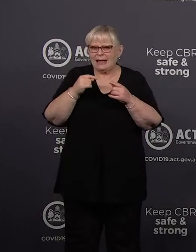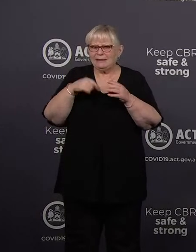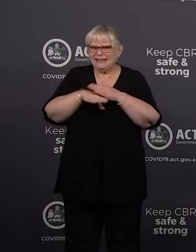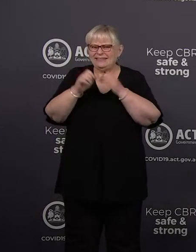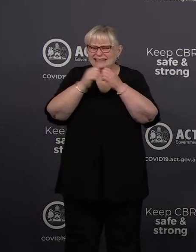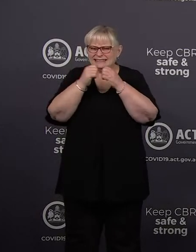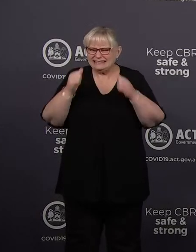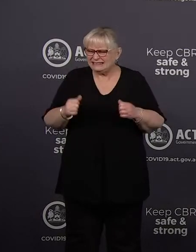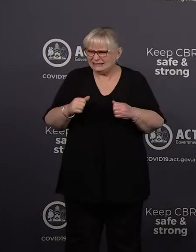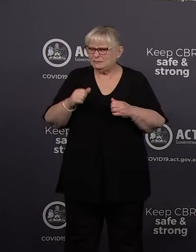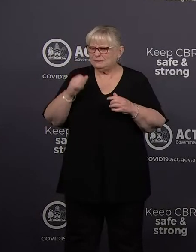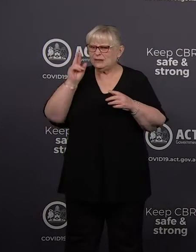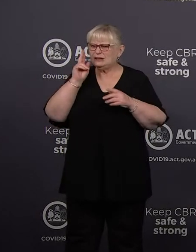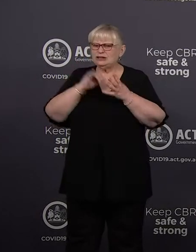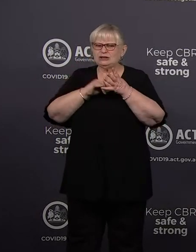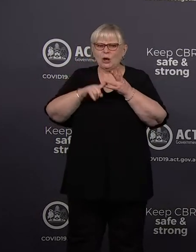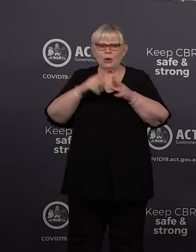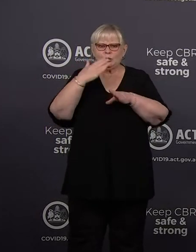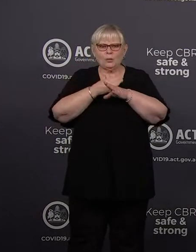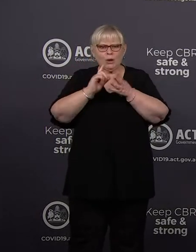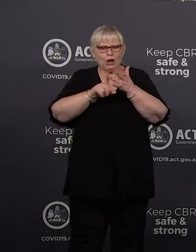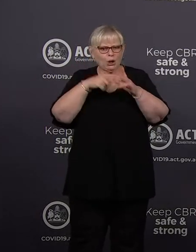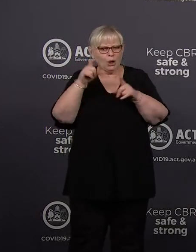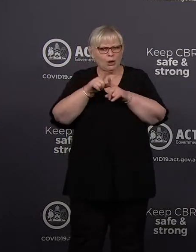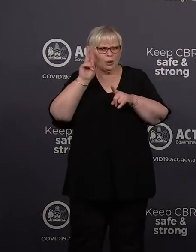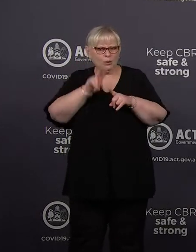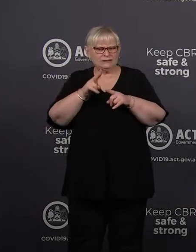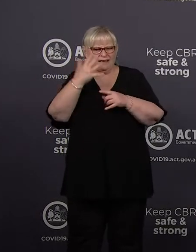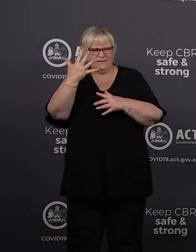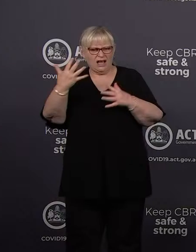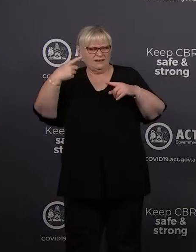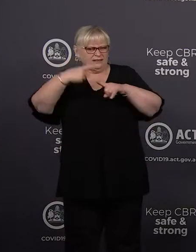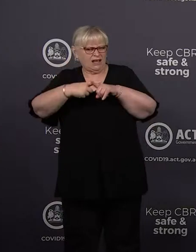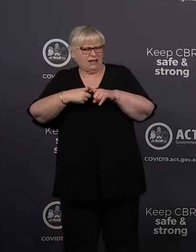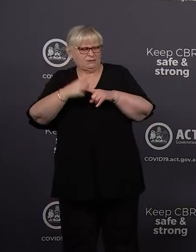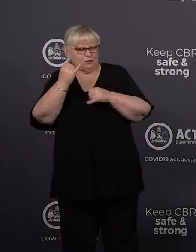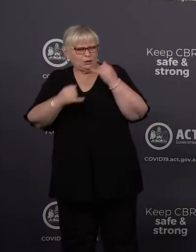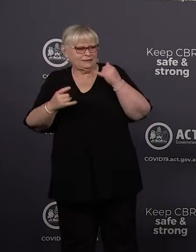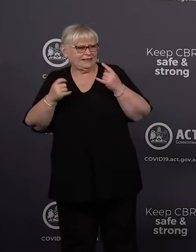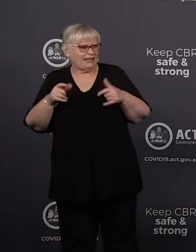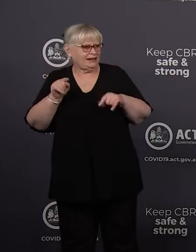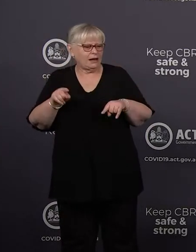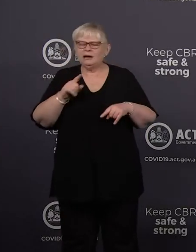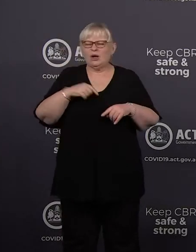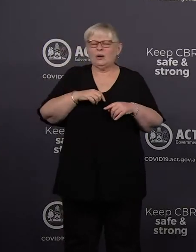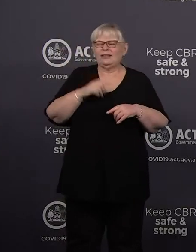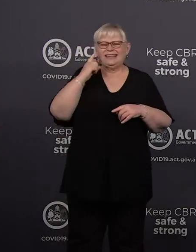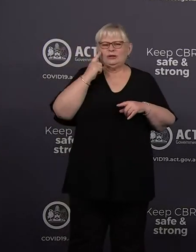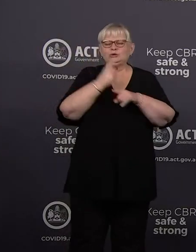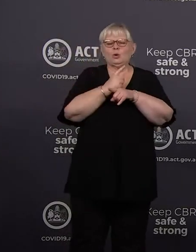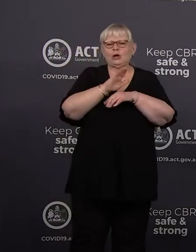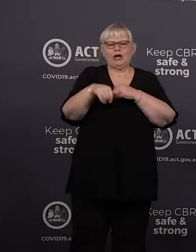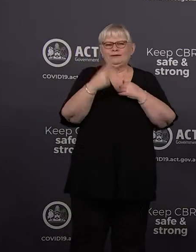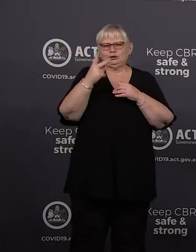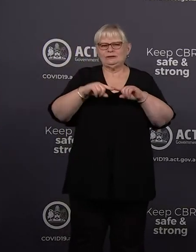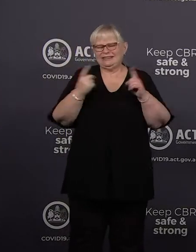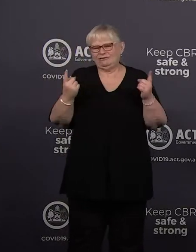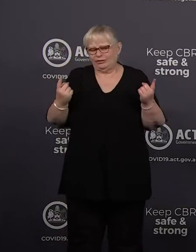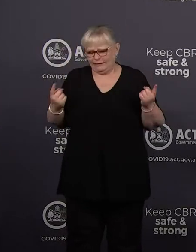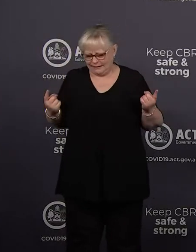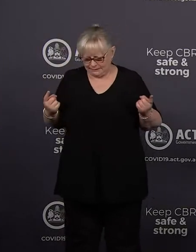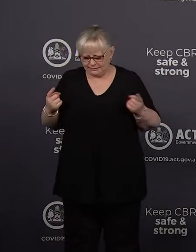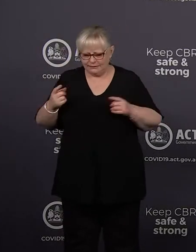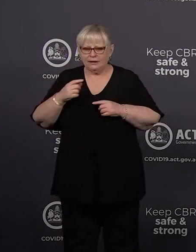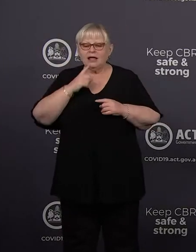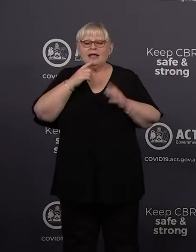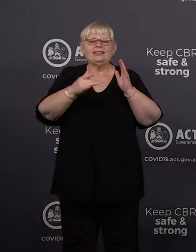Can you provide any clarity? Is that the case? So I think you're talking about two different things. So the issue around